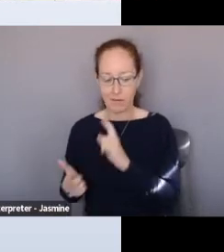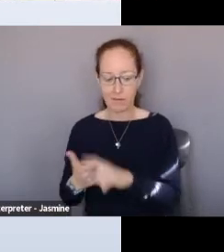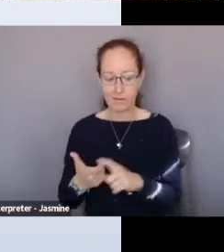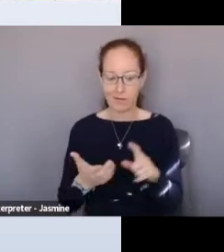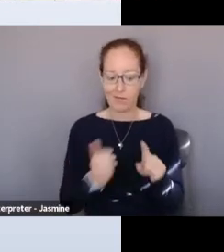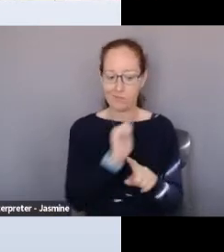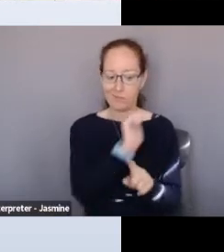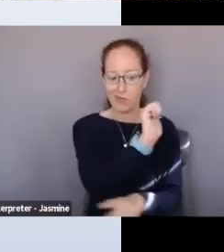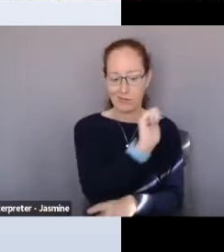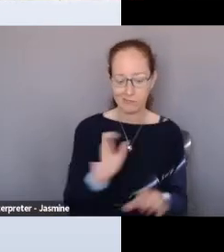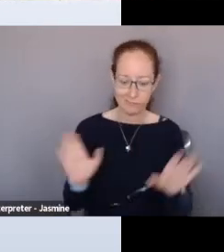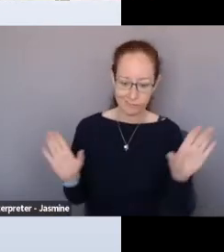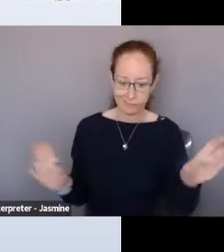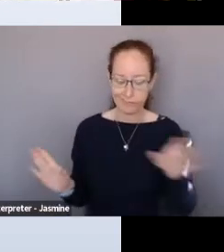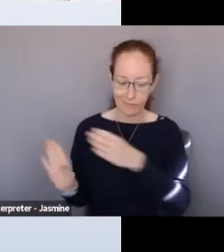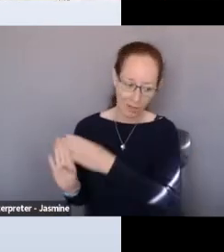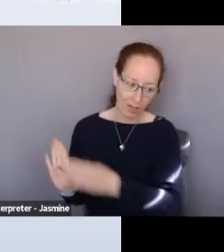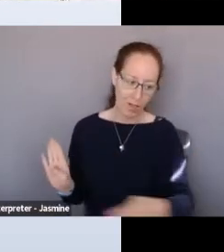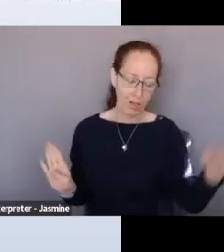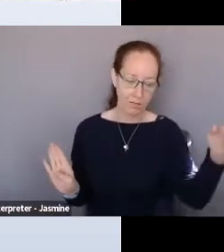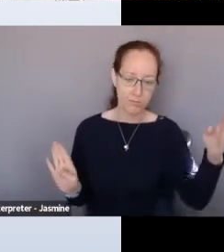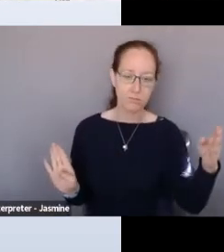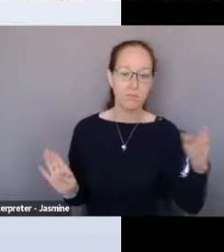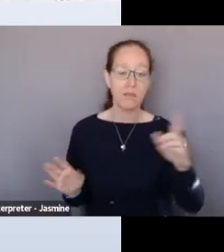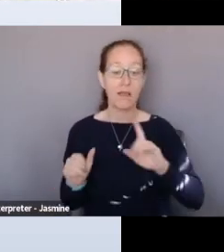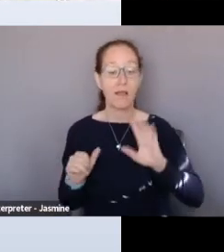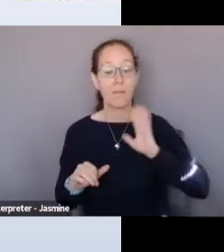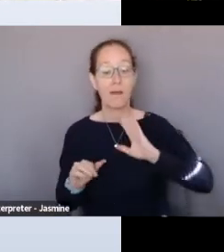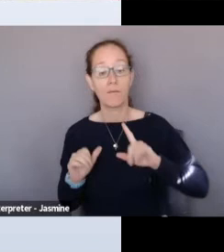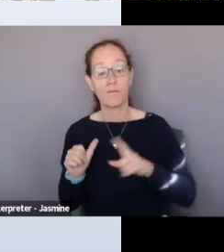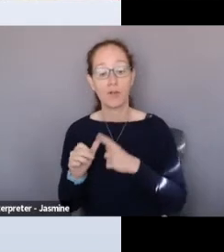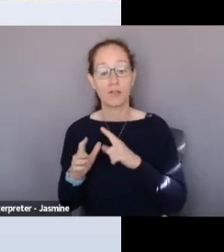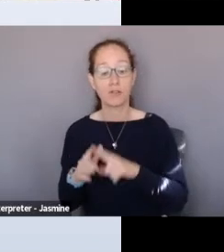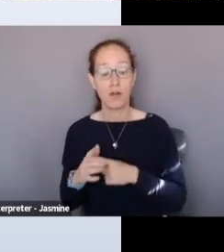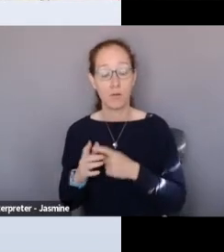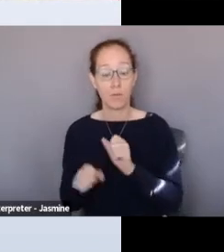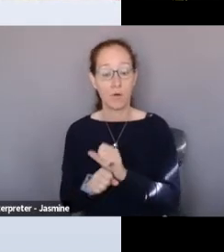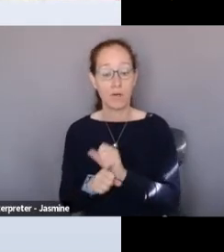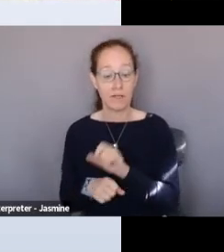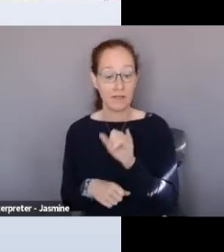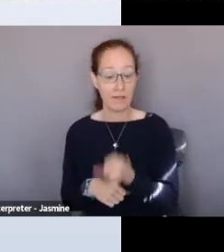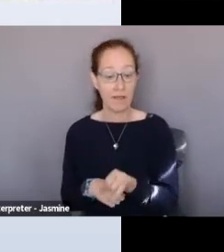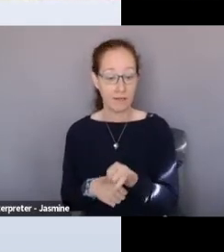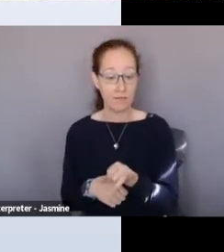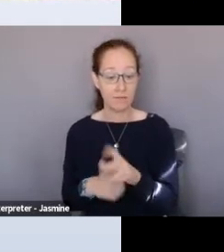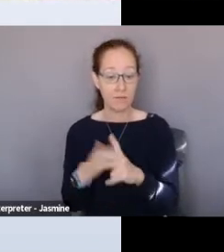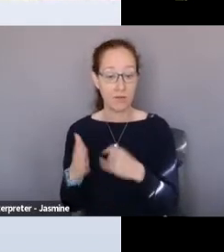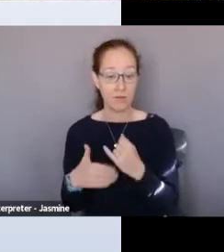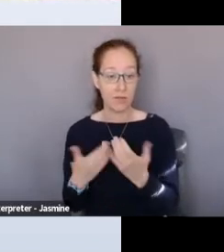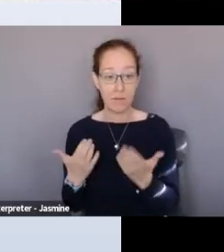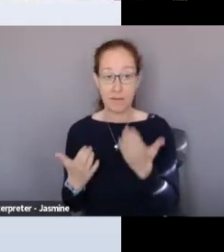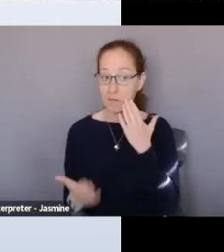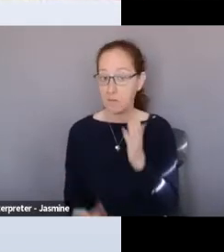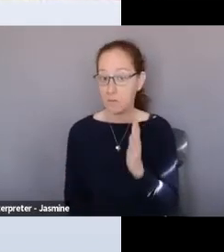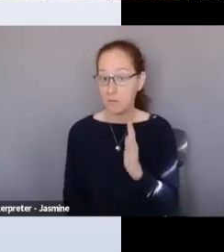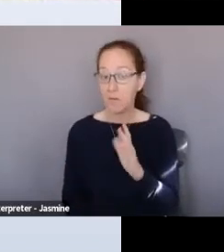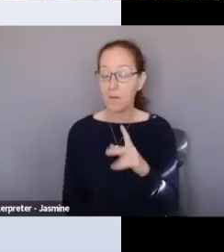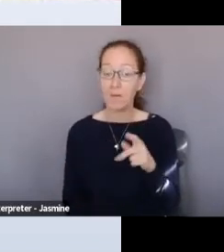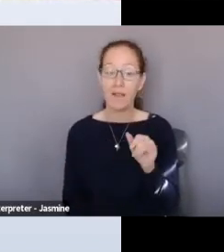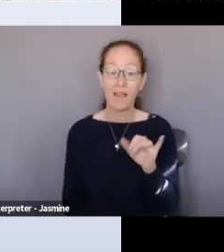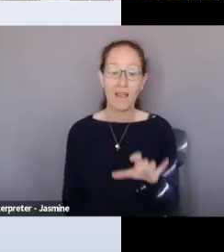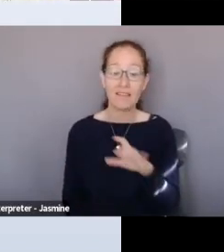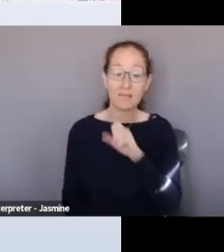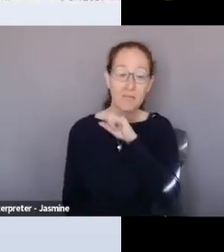sure if people were aware of this. That may be news to you. I think with plastic pollution gaining